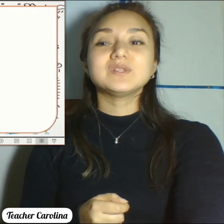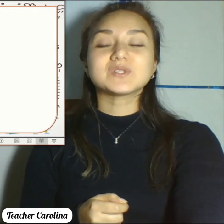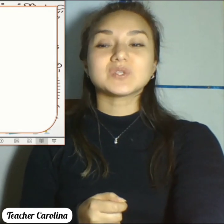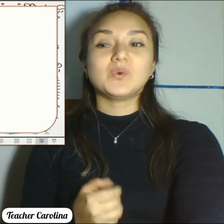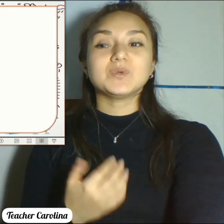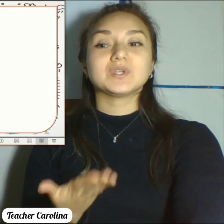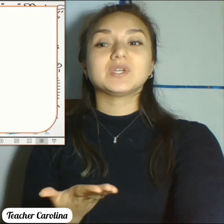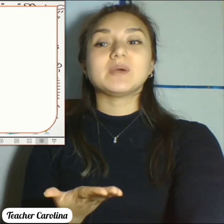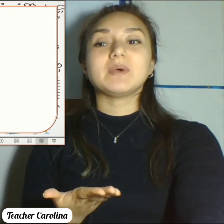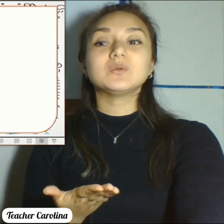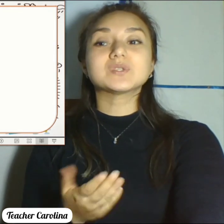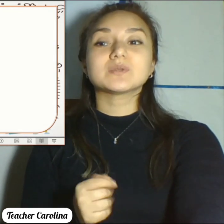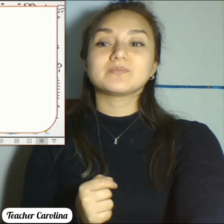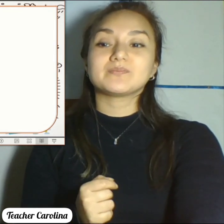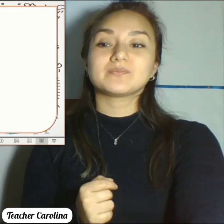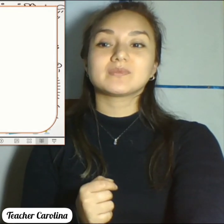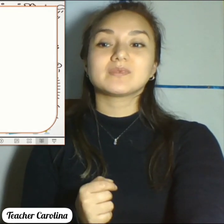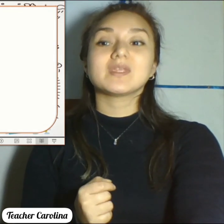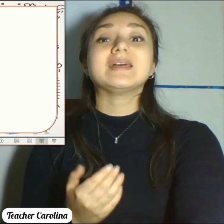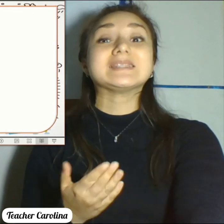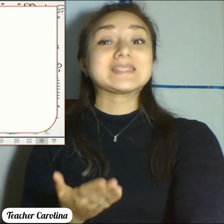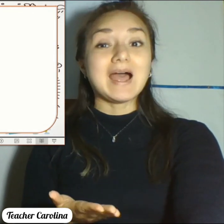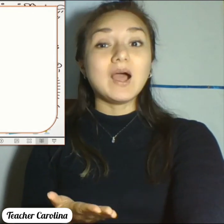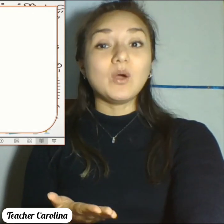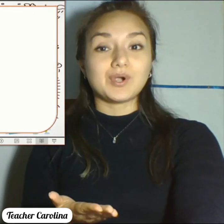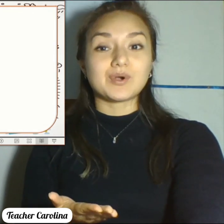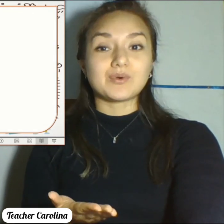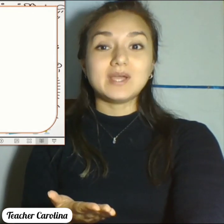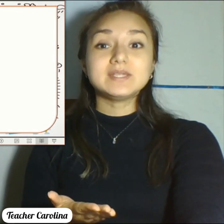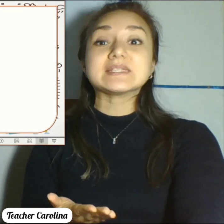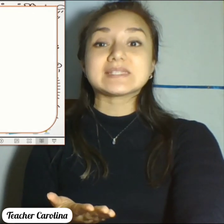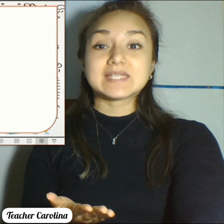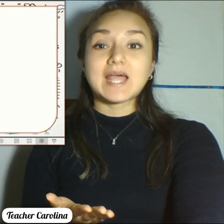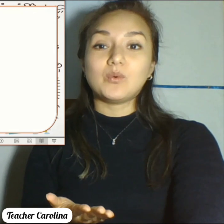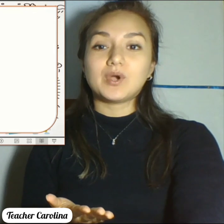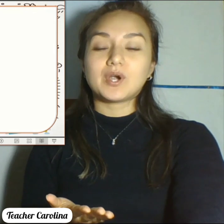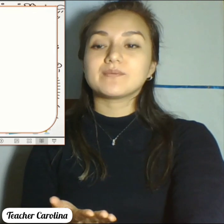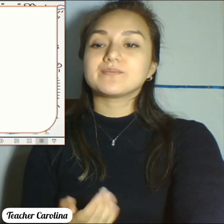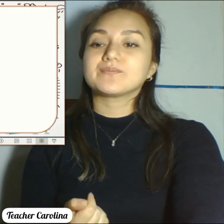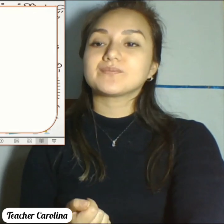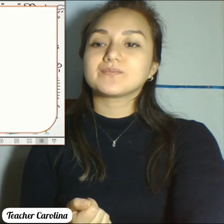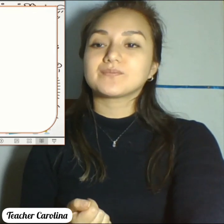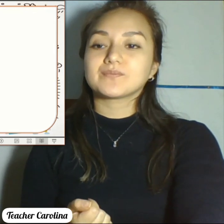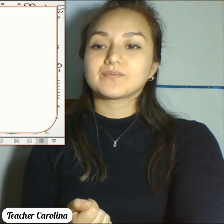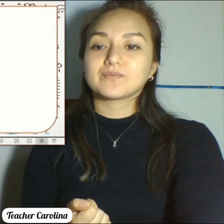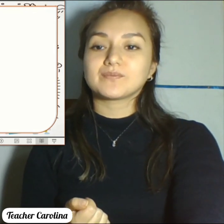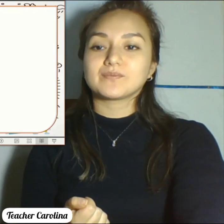Also, we talk about tower, right? Tower.